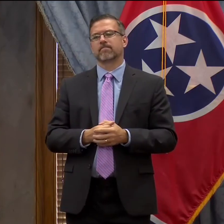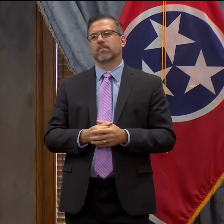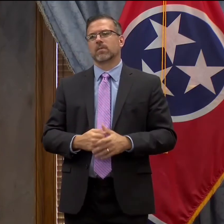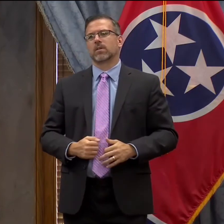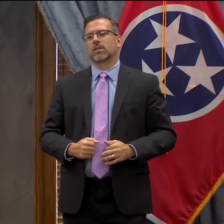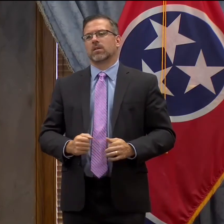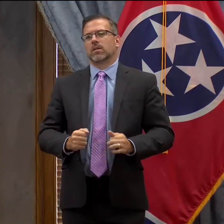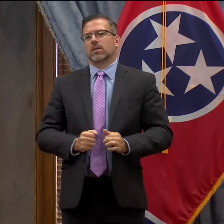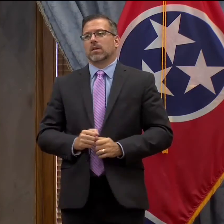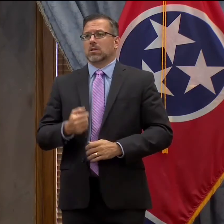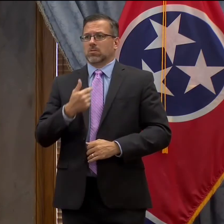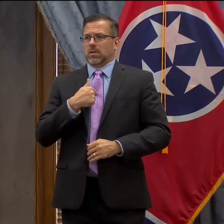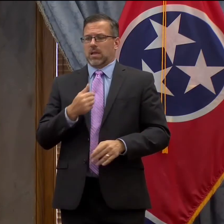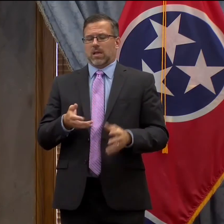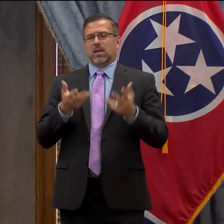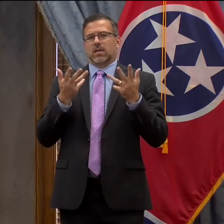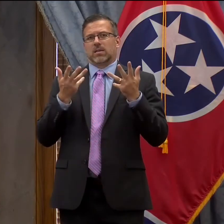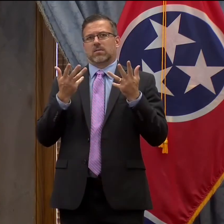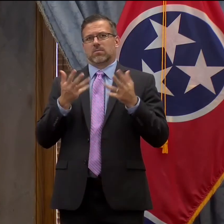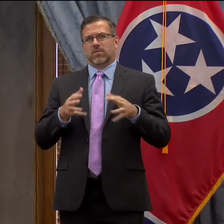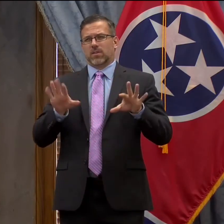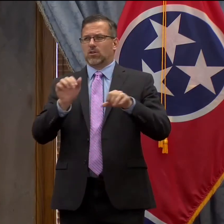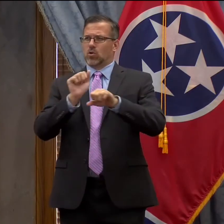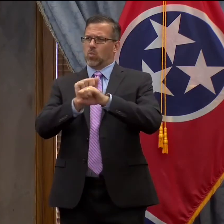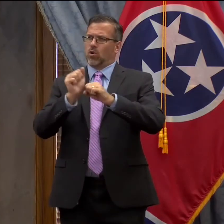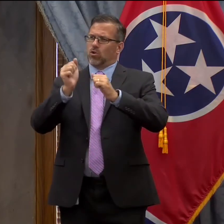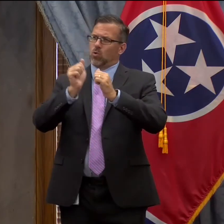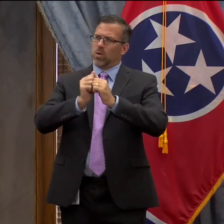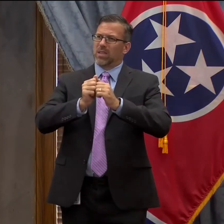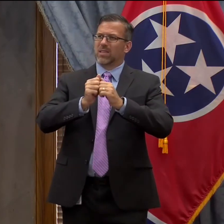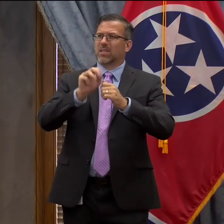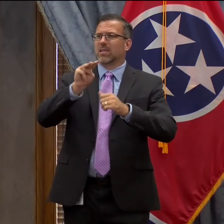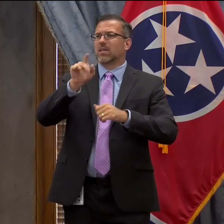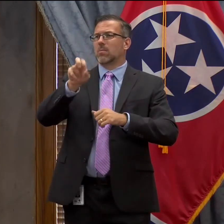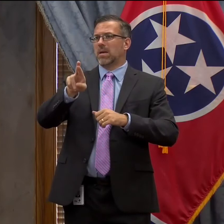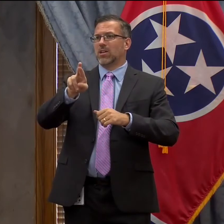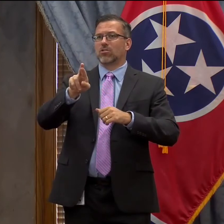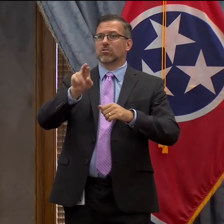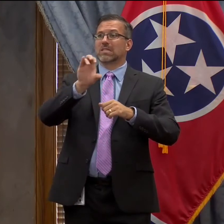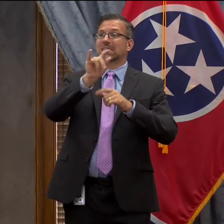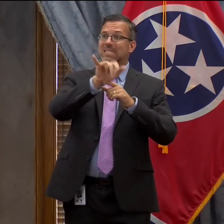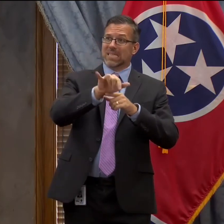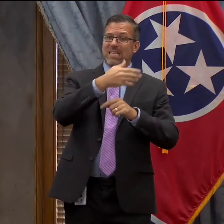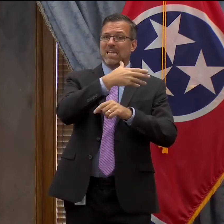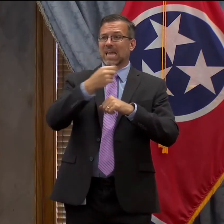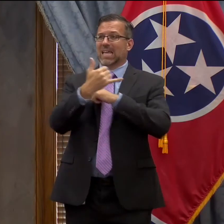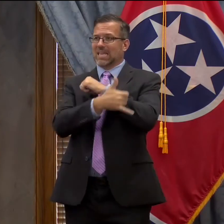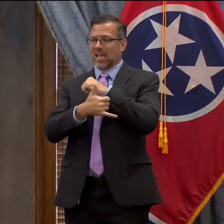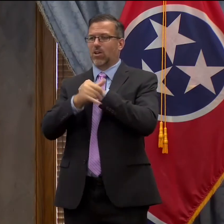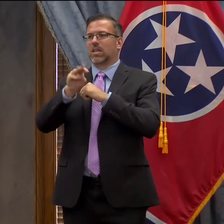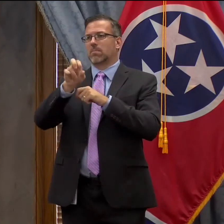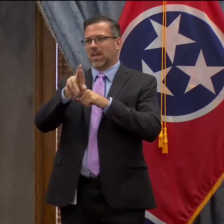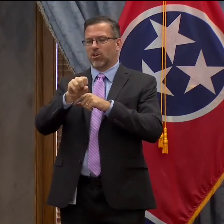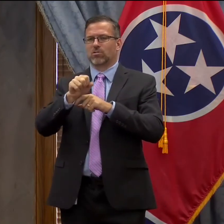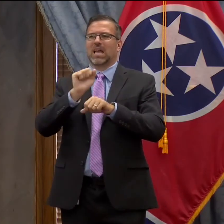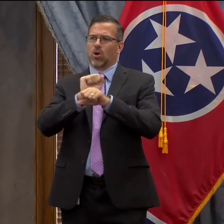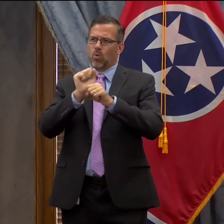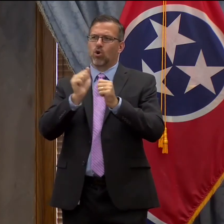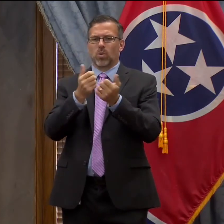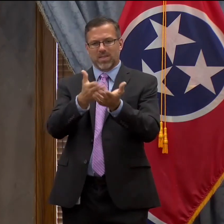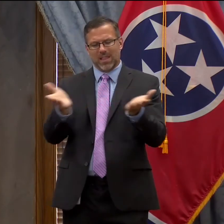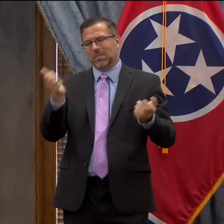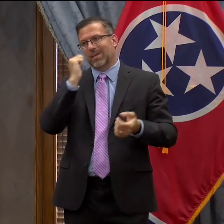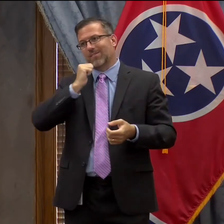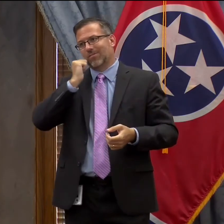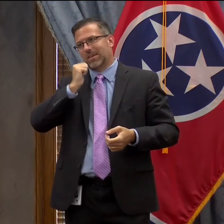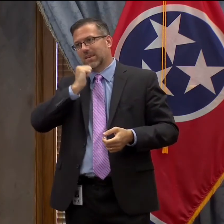real strong effort to work with the municipal mayors all across our state as well as county mayors every day. I feel good about that